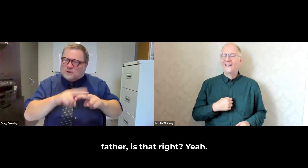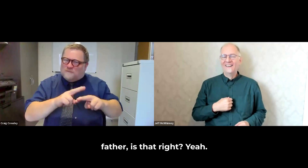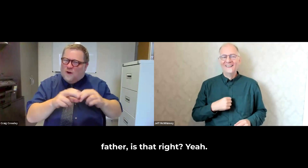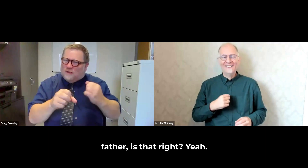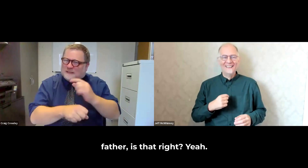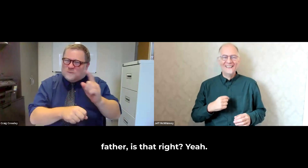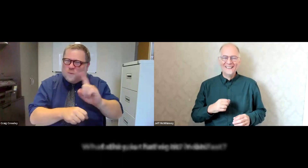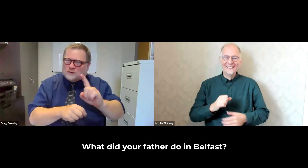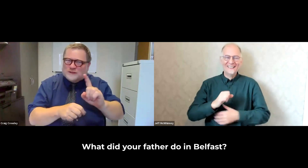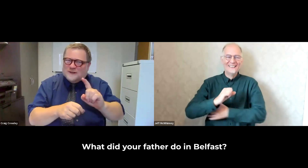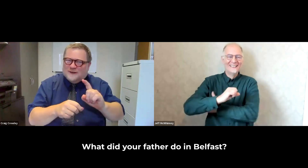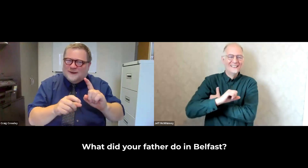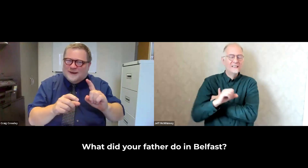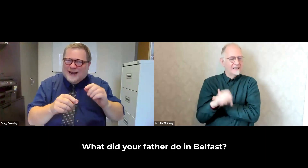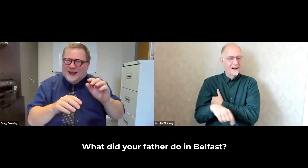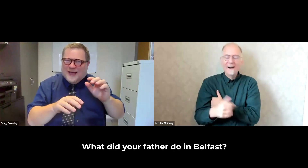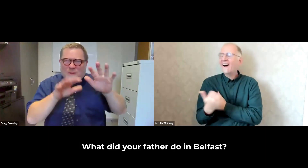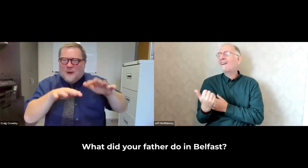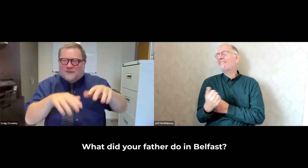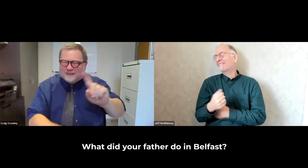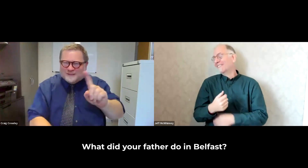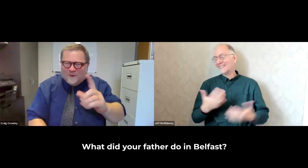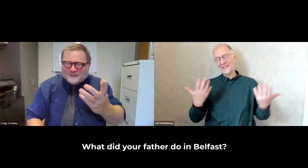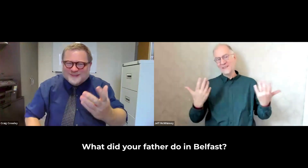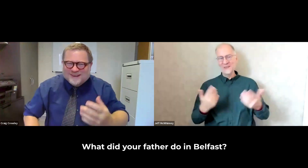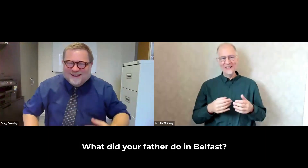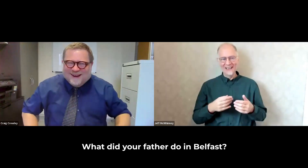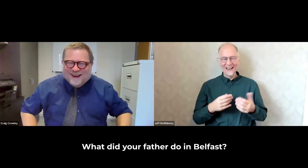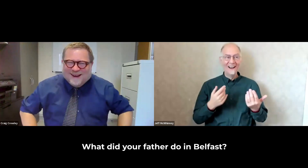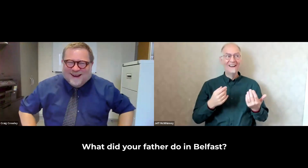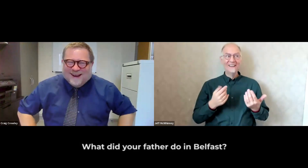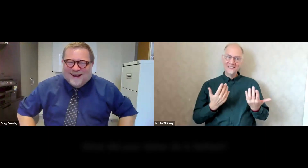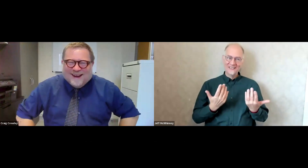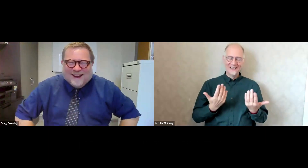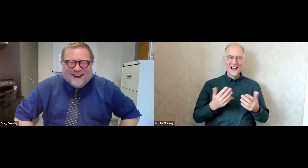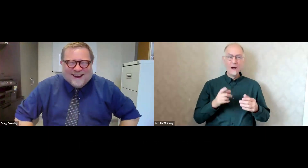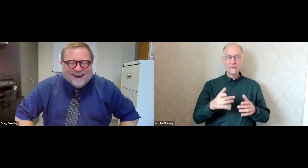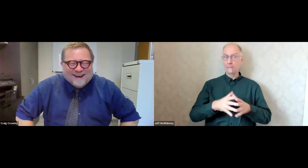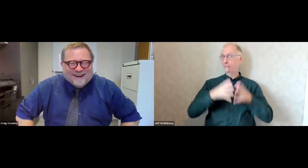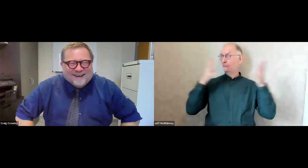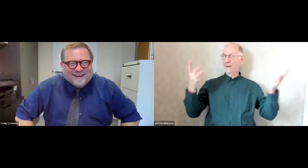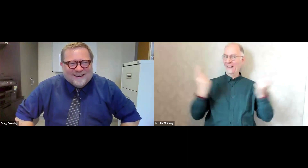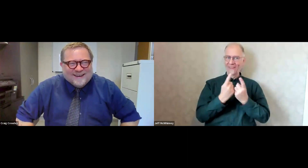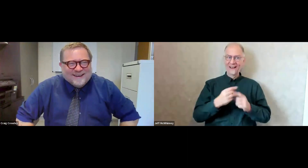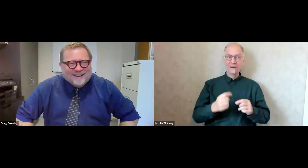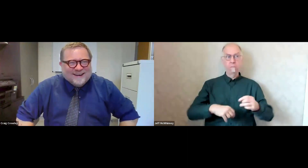right? Yeah, Yeah, that's because absolutely what did your right. father do in Belfast?